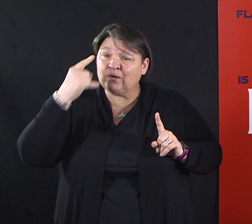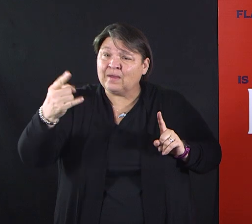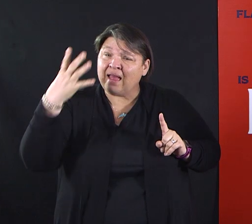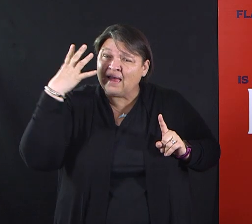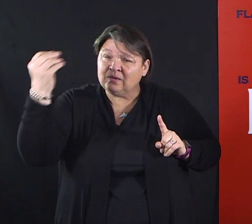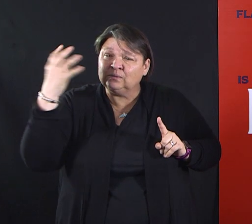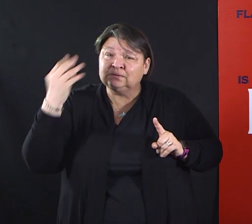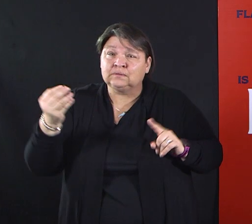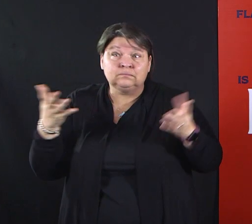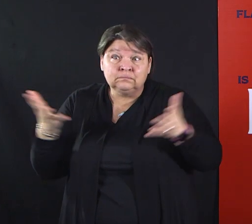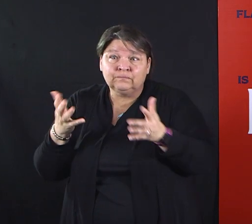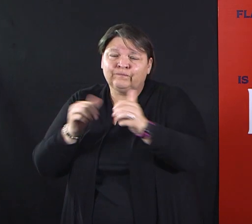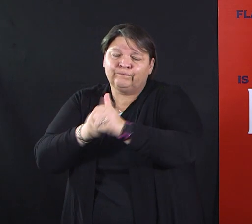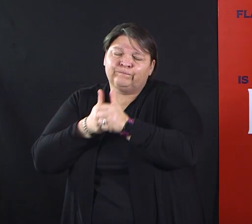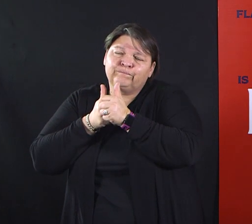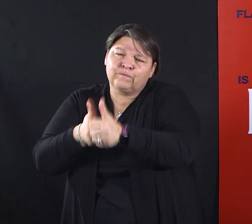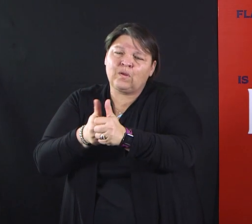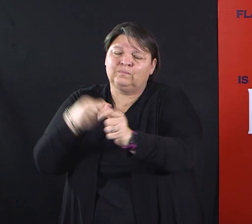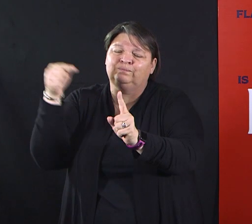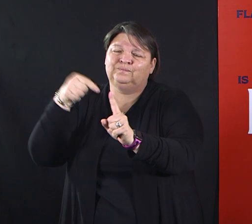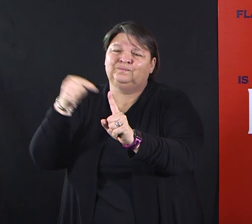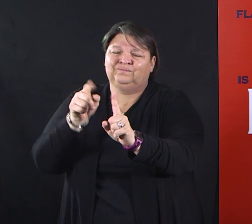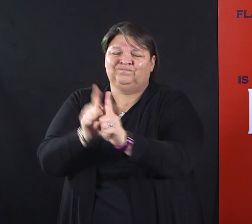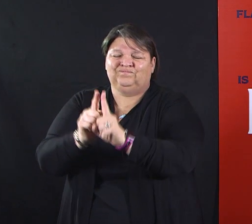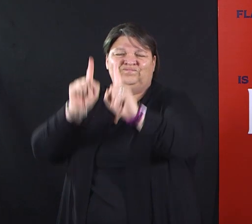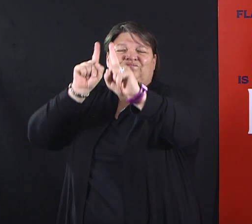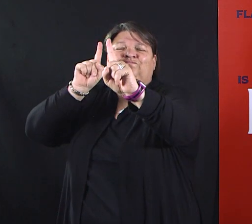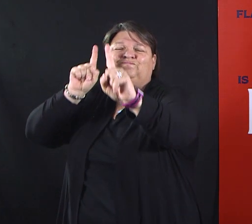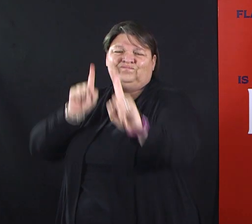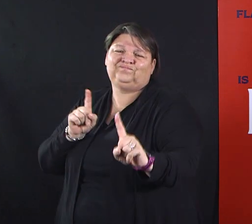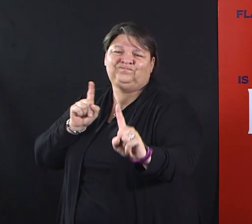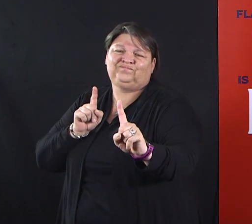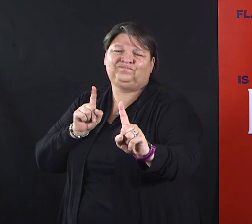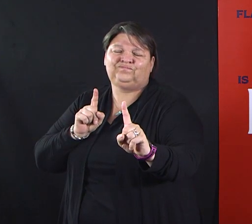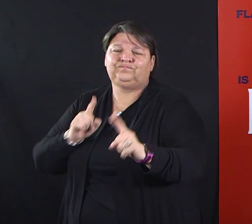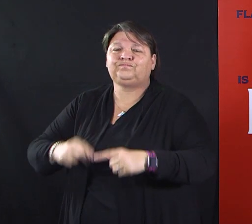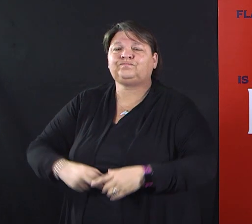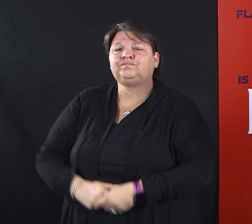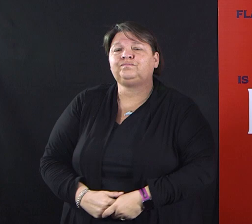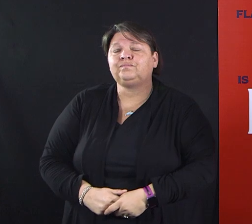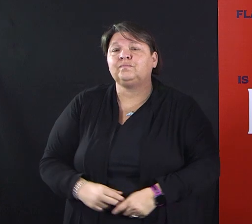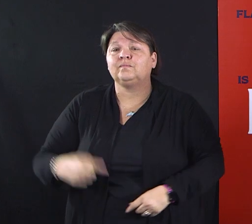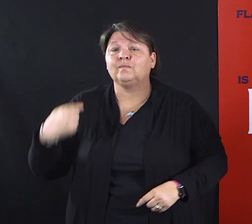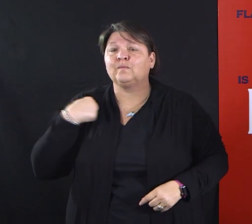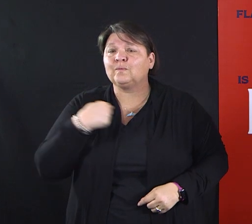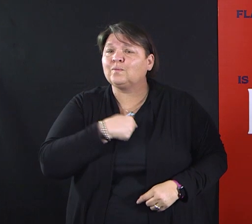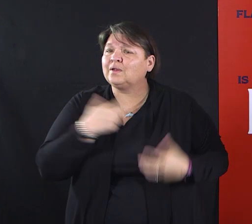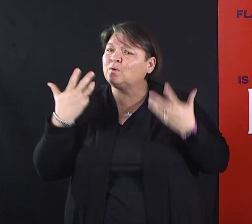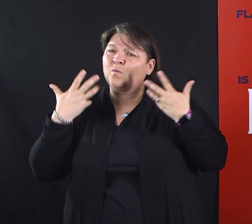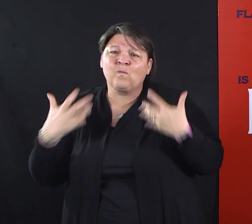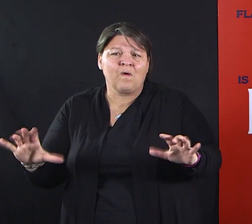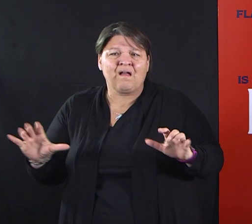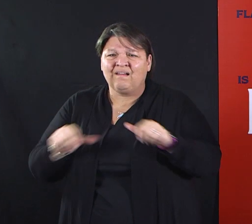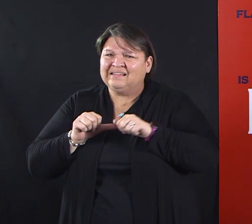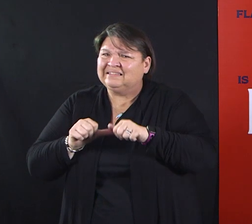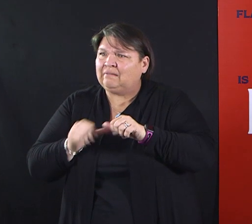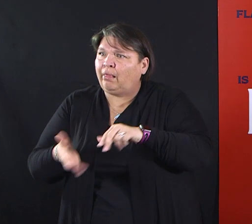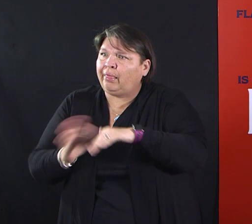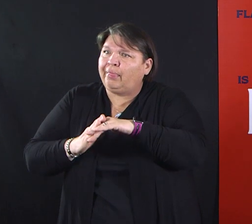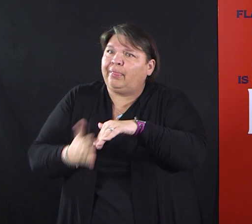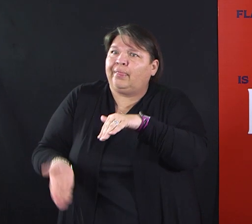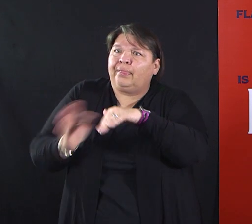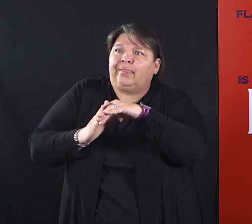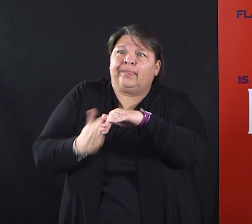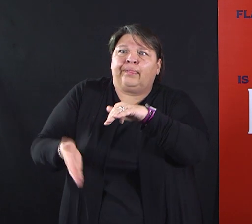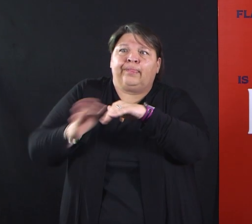to try to prevent a higher increase than the 23% that we're currently seeing. So with that, I'm going to turn it over